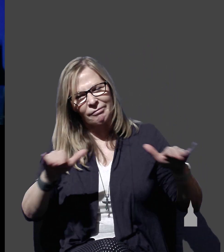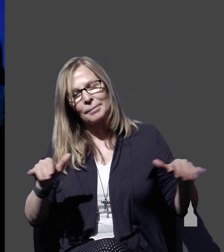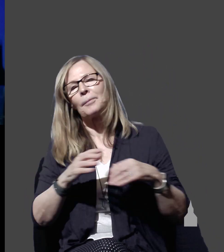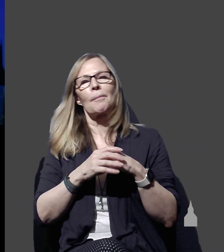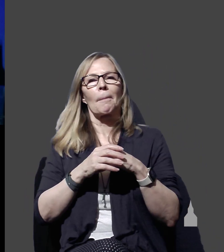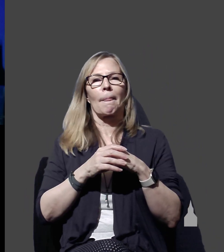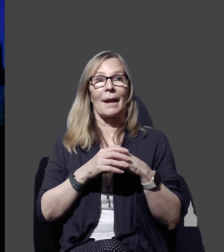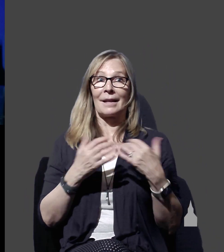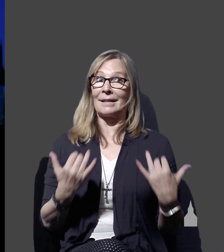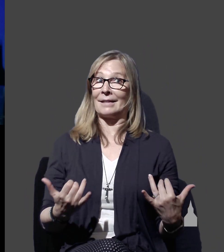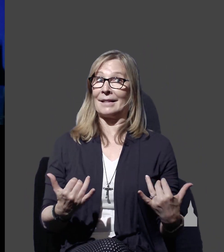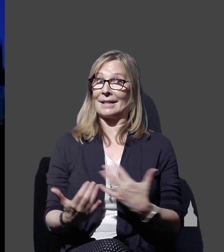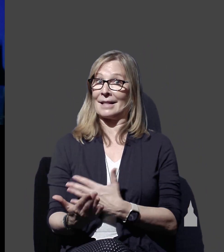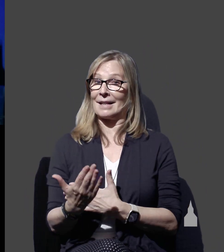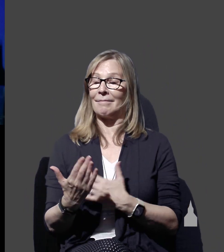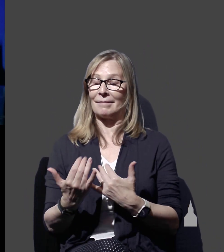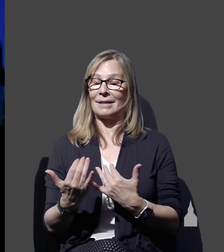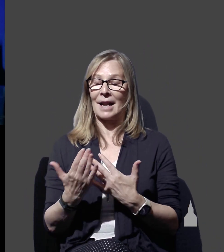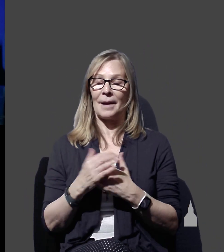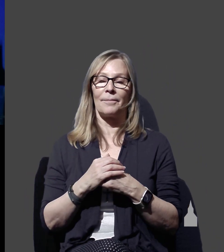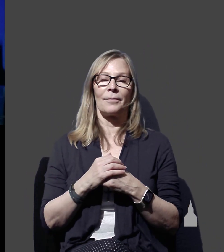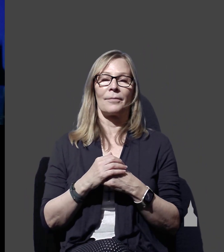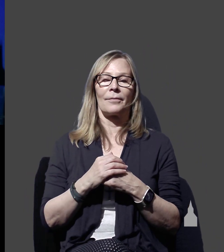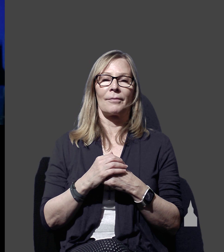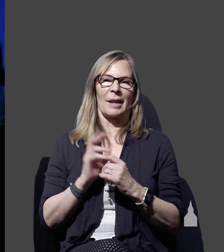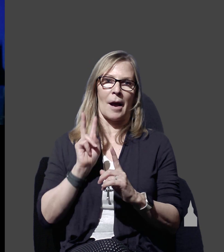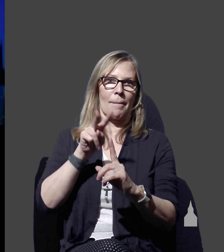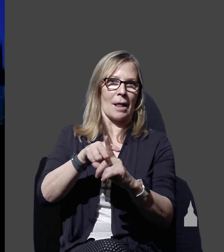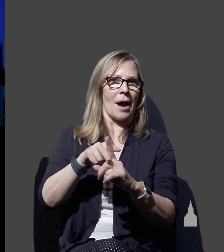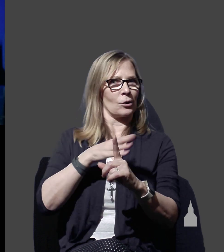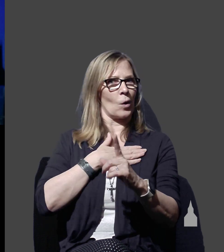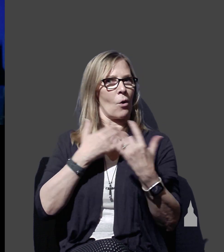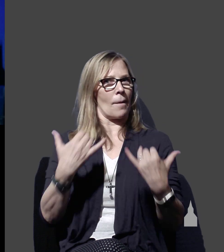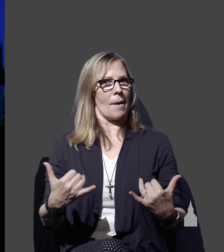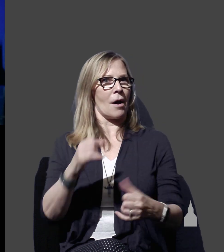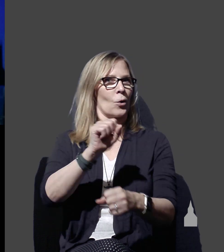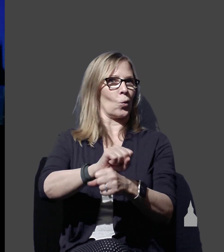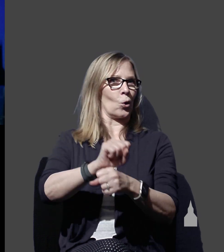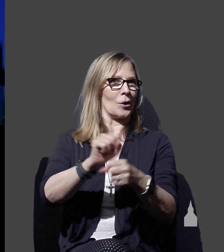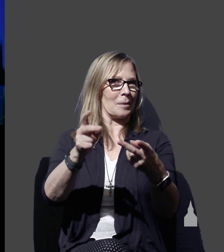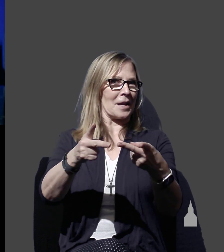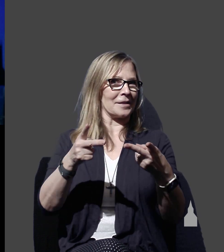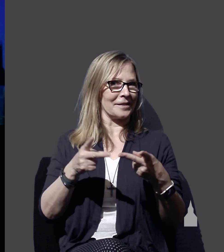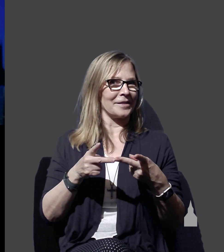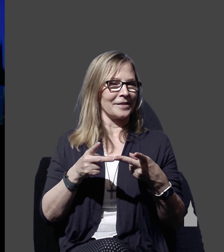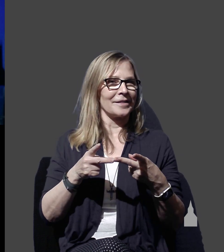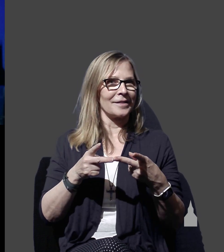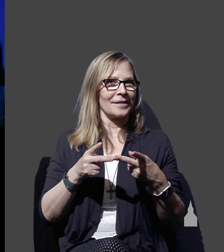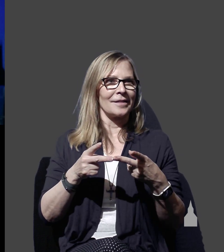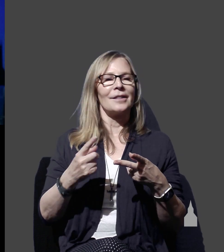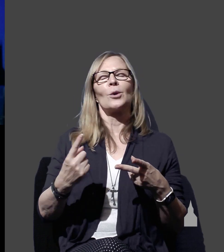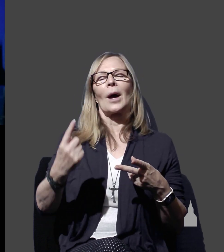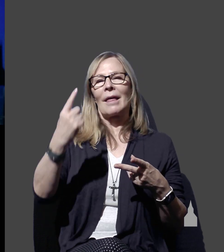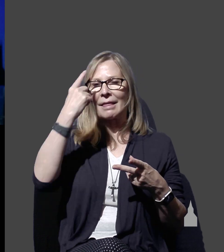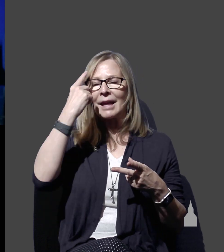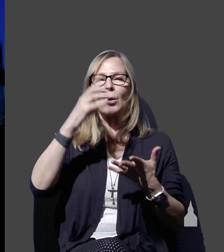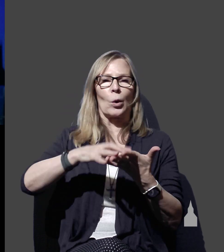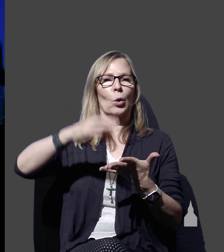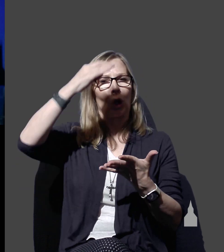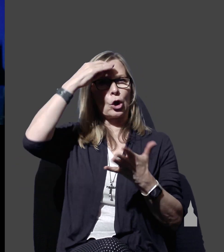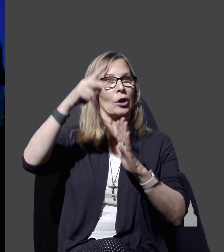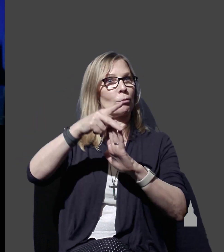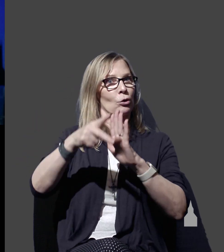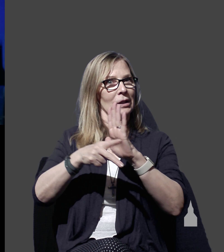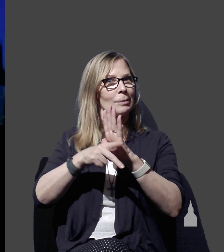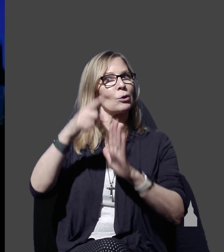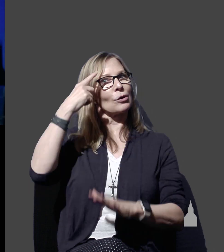really are what would apply in our context to our modern workplaces. So I think we're going to see from this